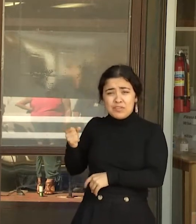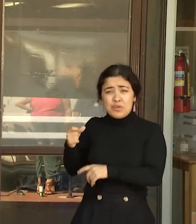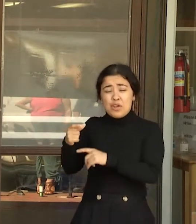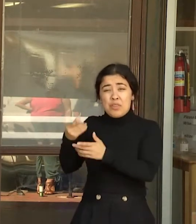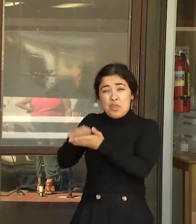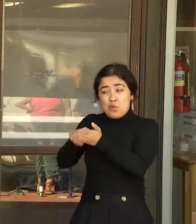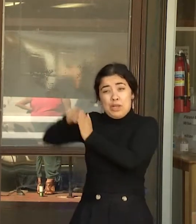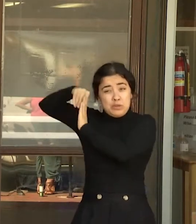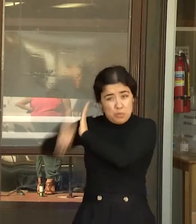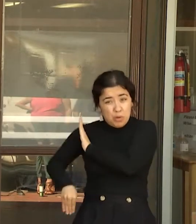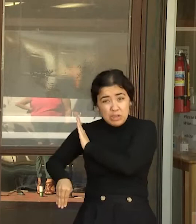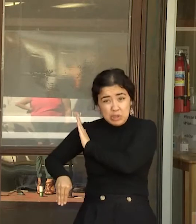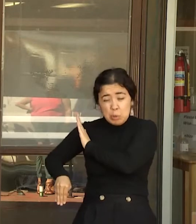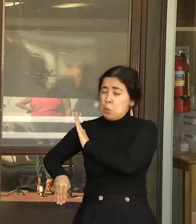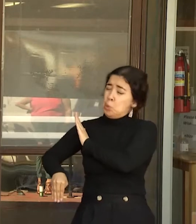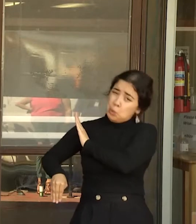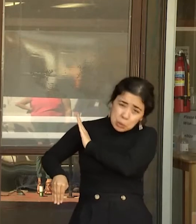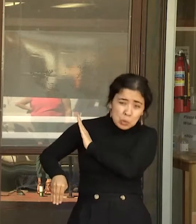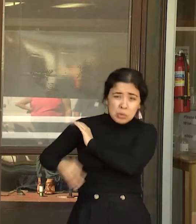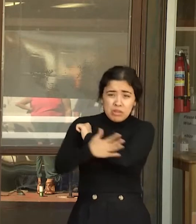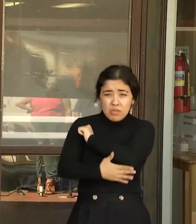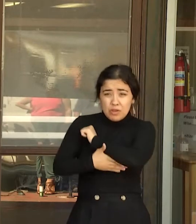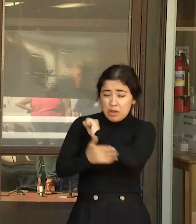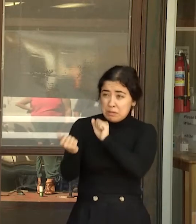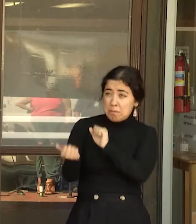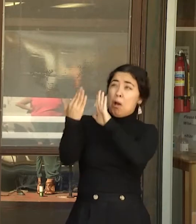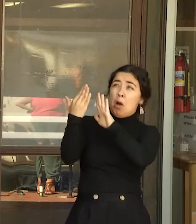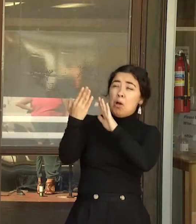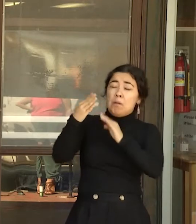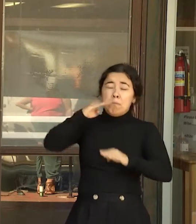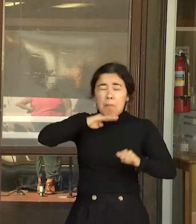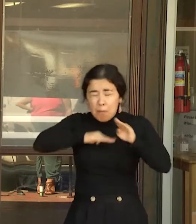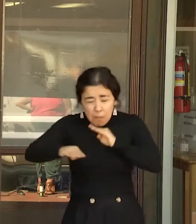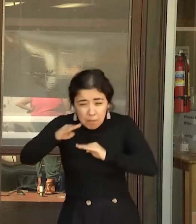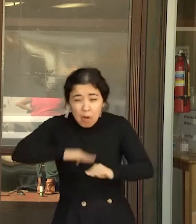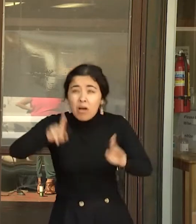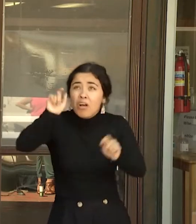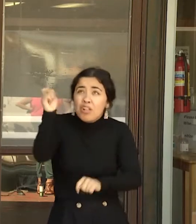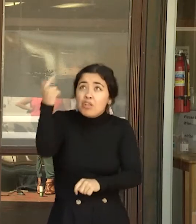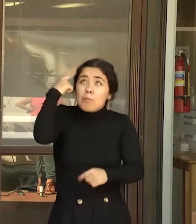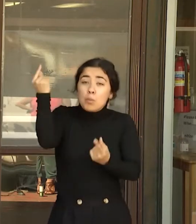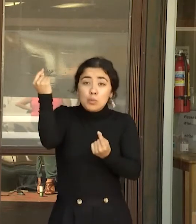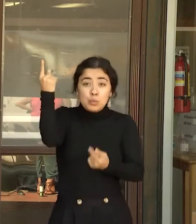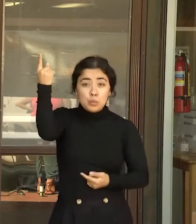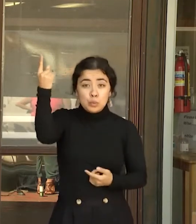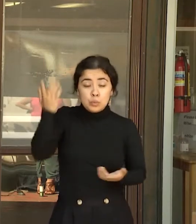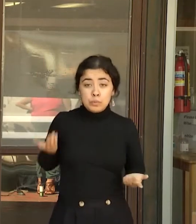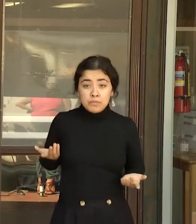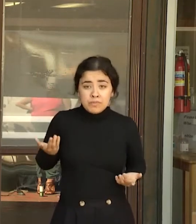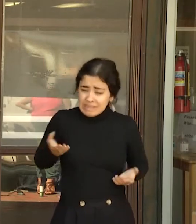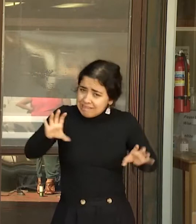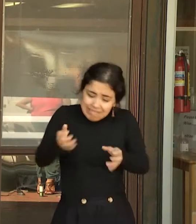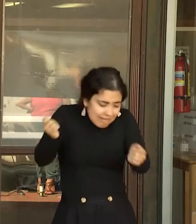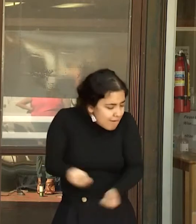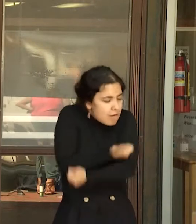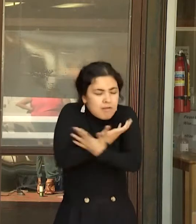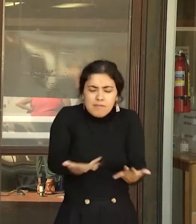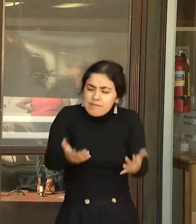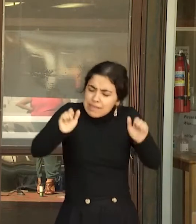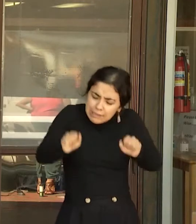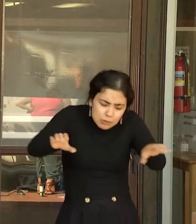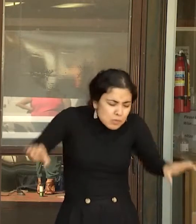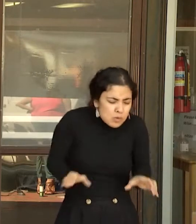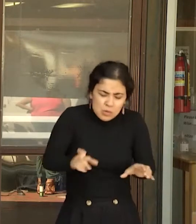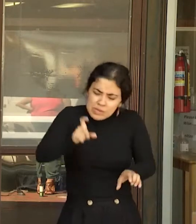those very difficult times a generation ago, our government did everything it needed to do, particularly